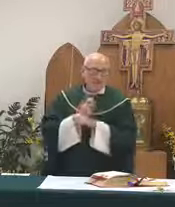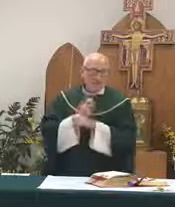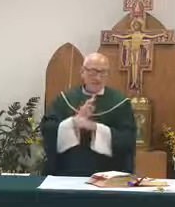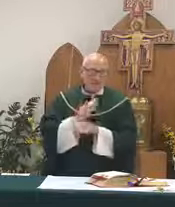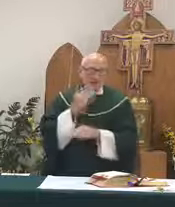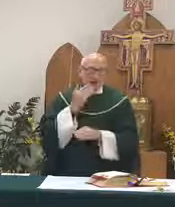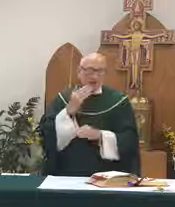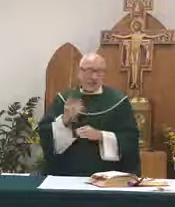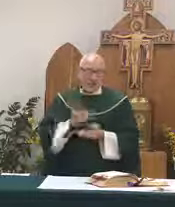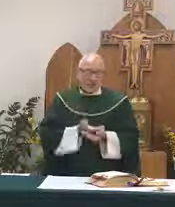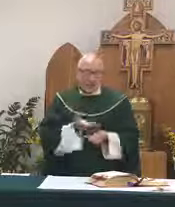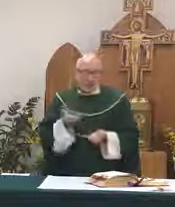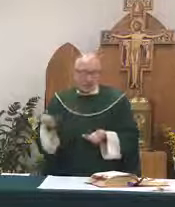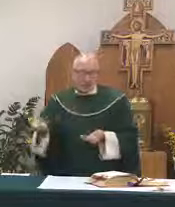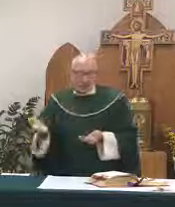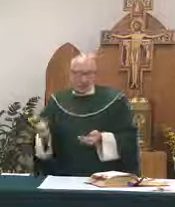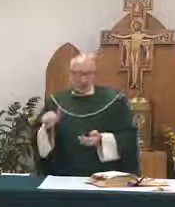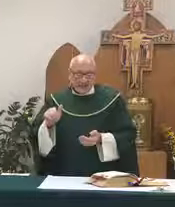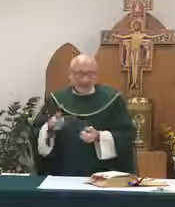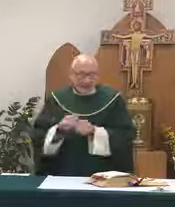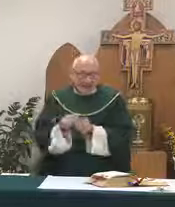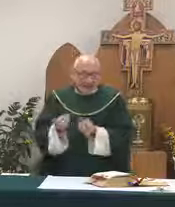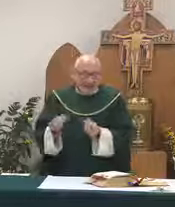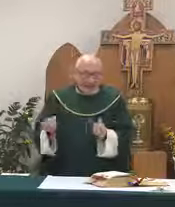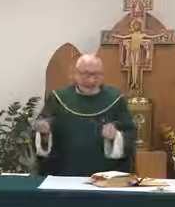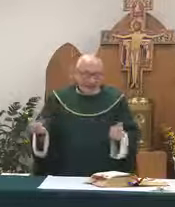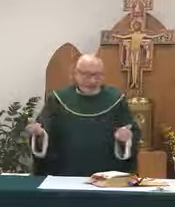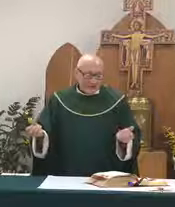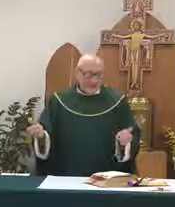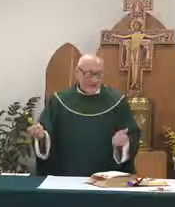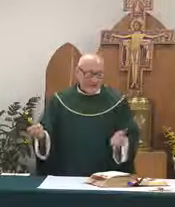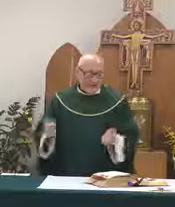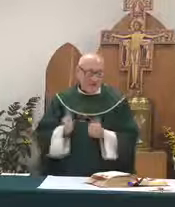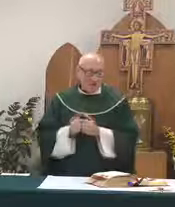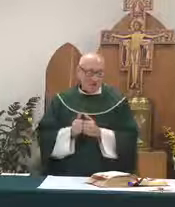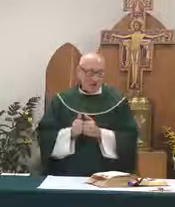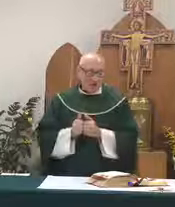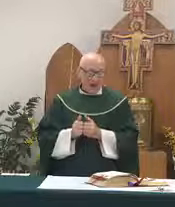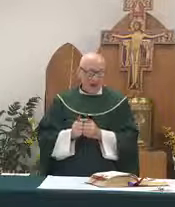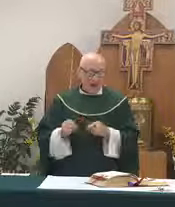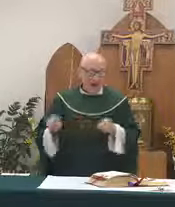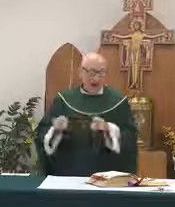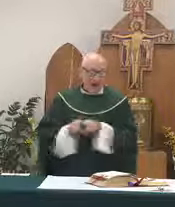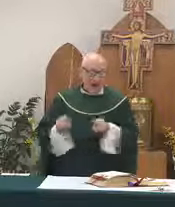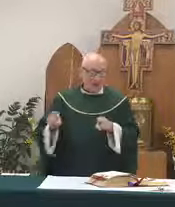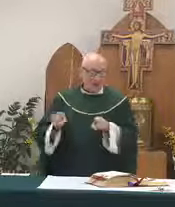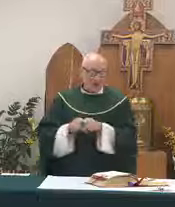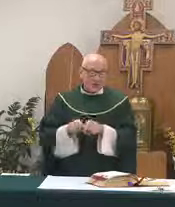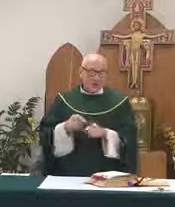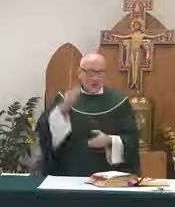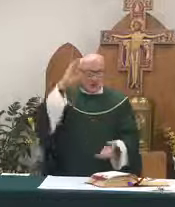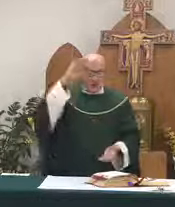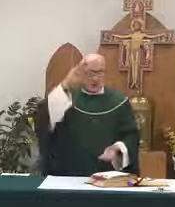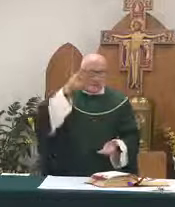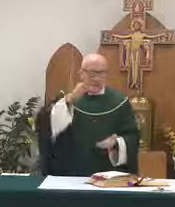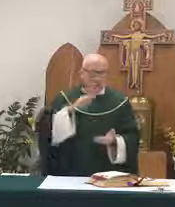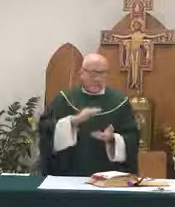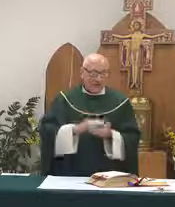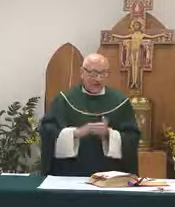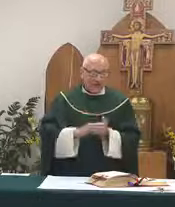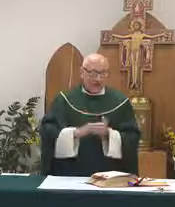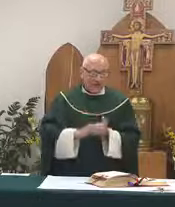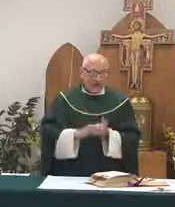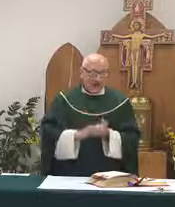may use the good things that pass in such a way as to